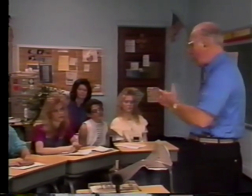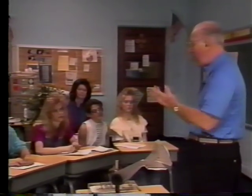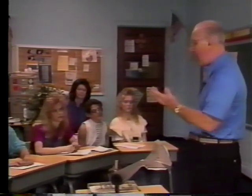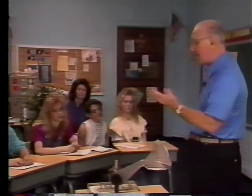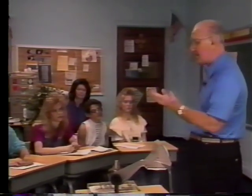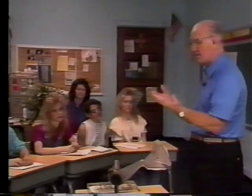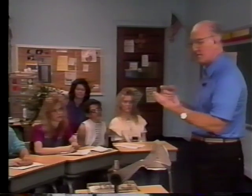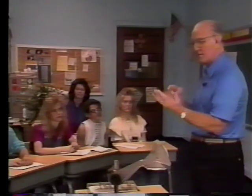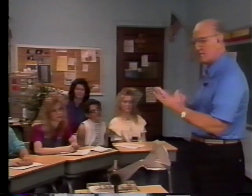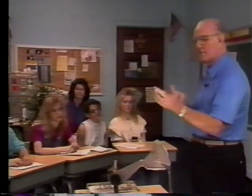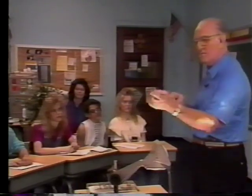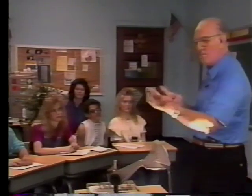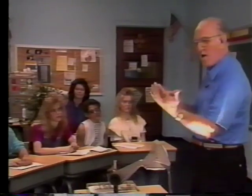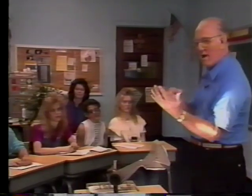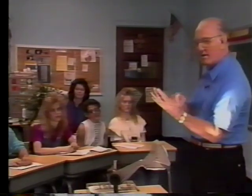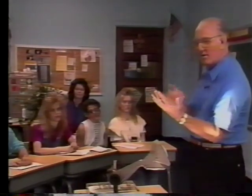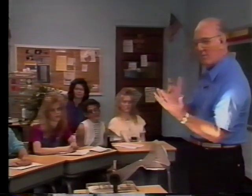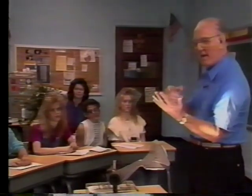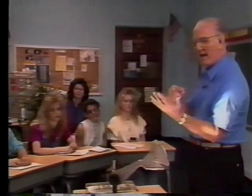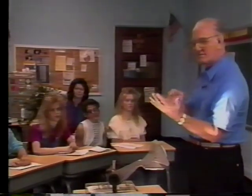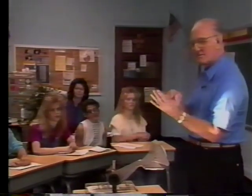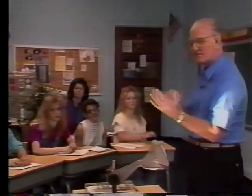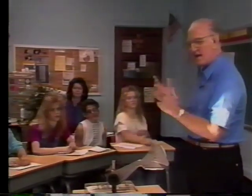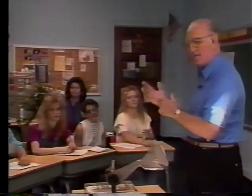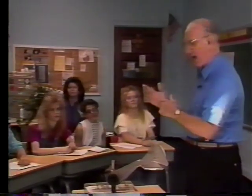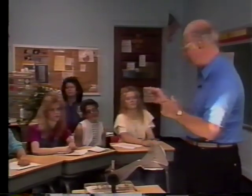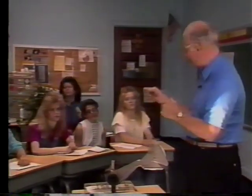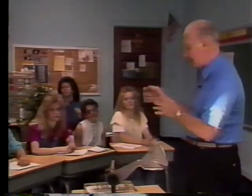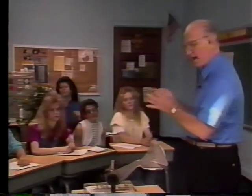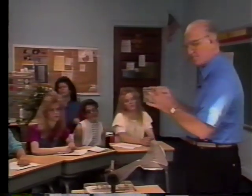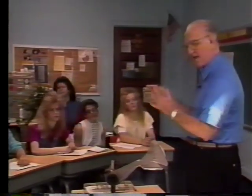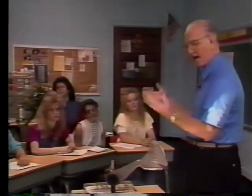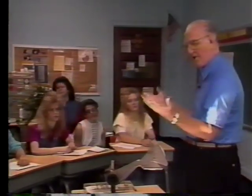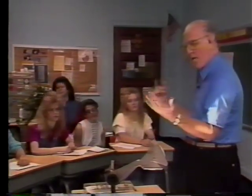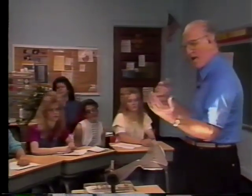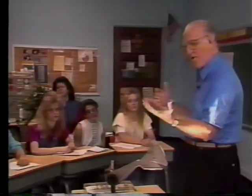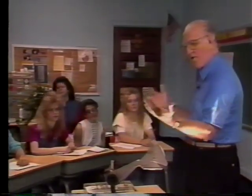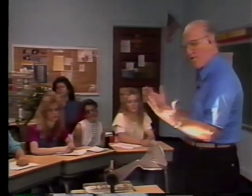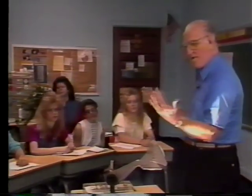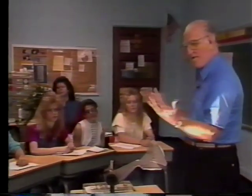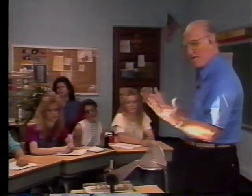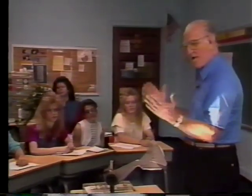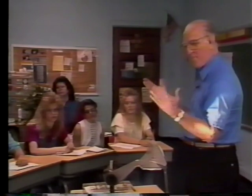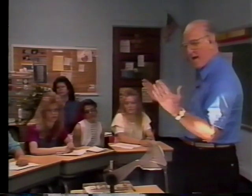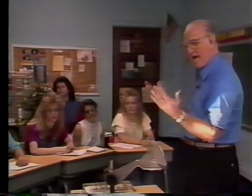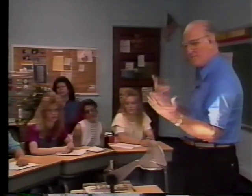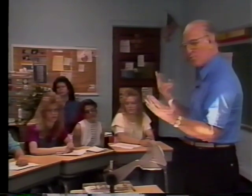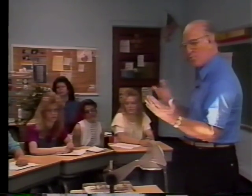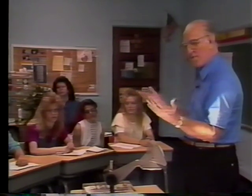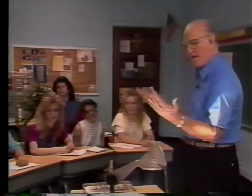what? What? Compare this and that. So you explain it well. Compare two things,